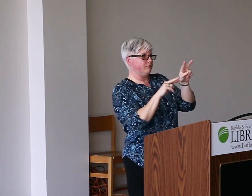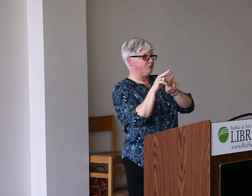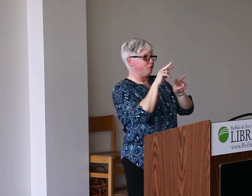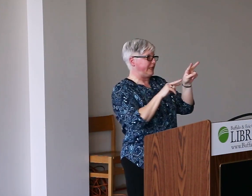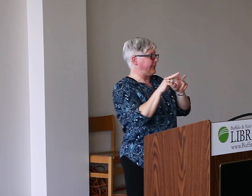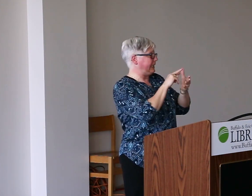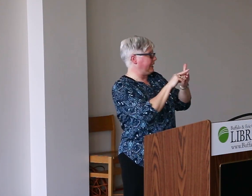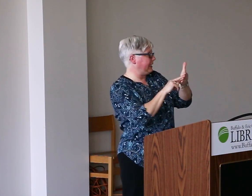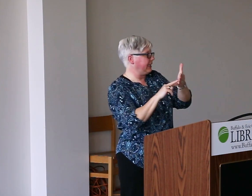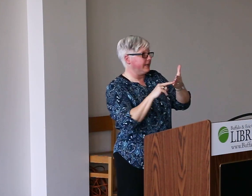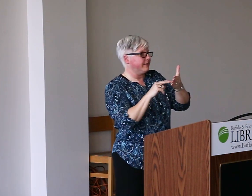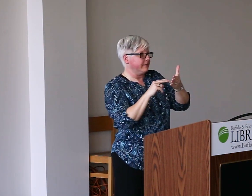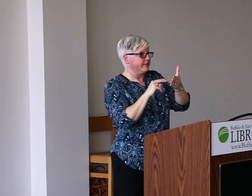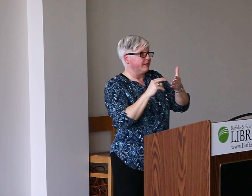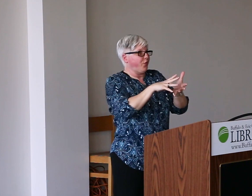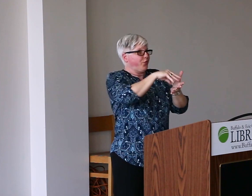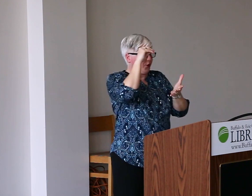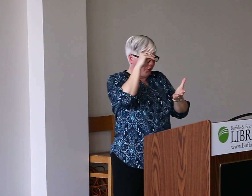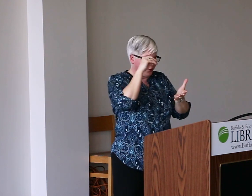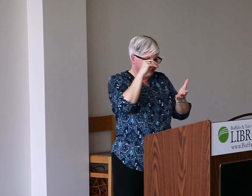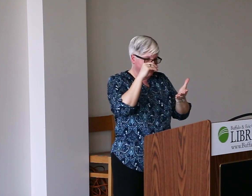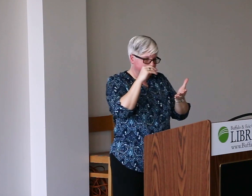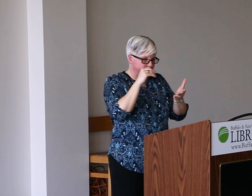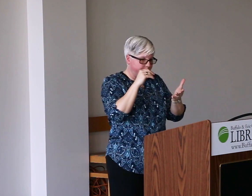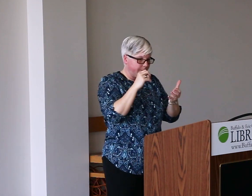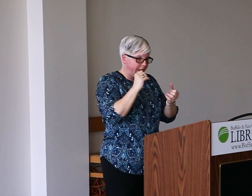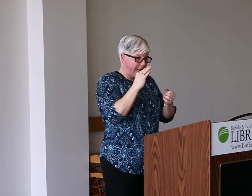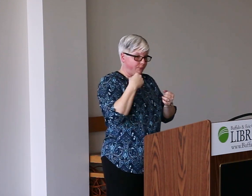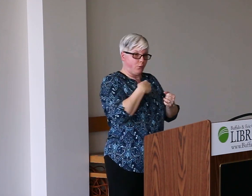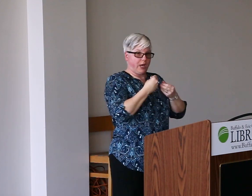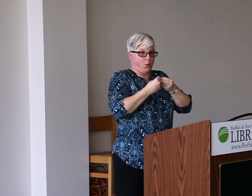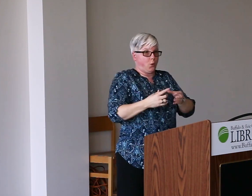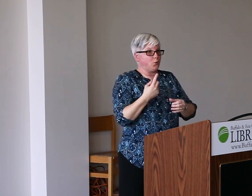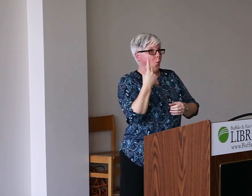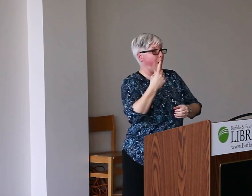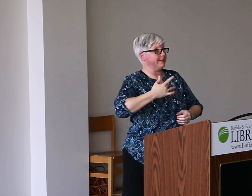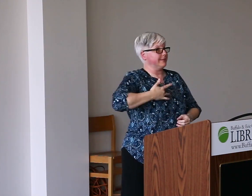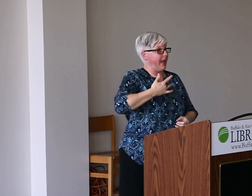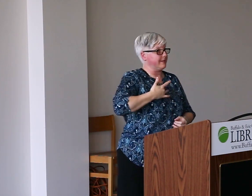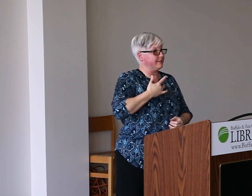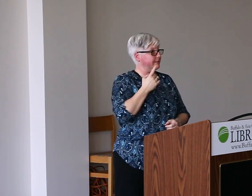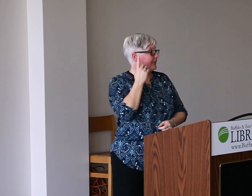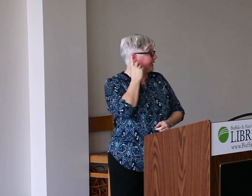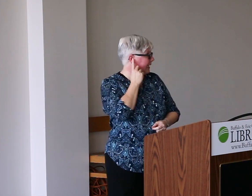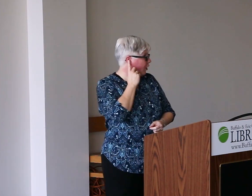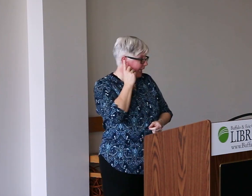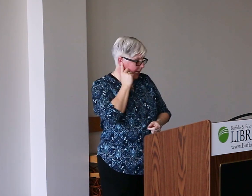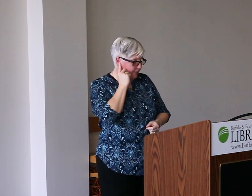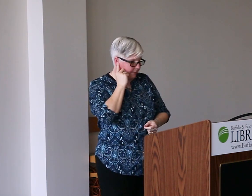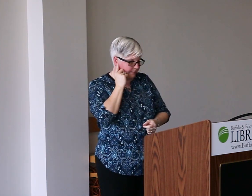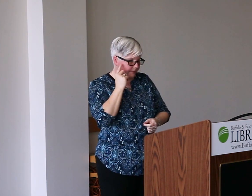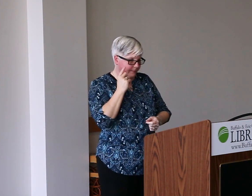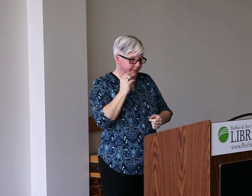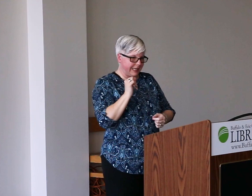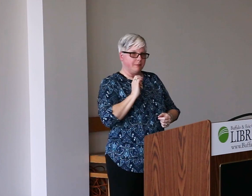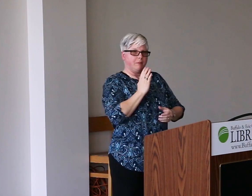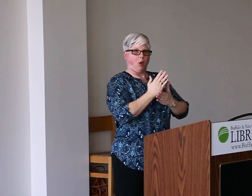That's how we read and learn. If we lose one sense, like